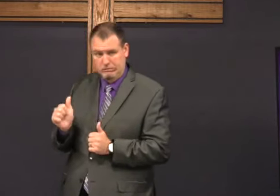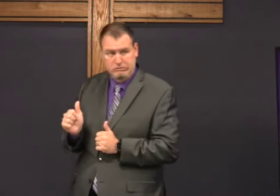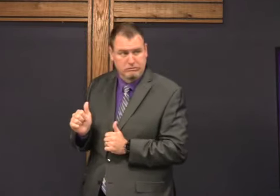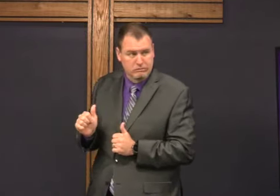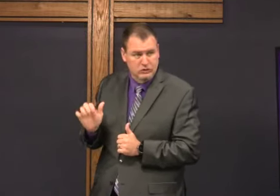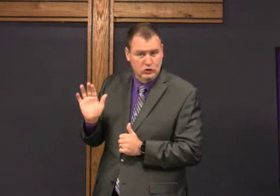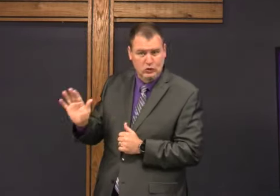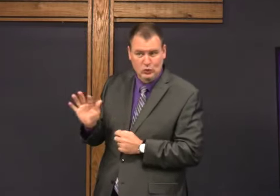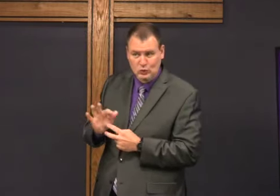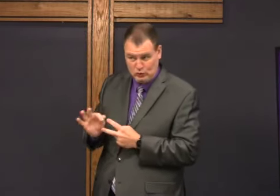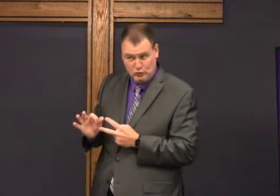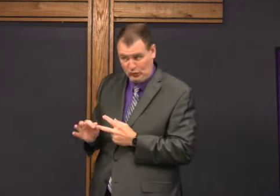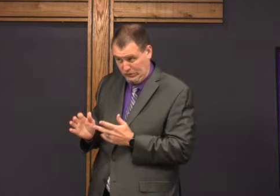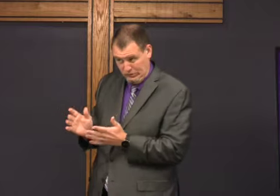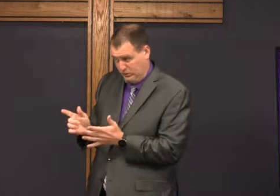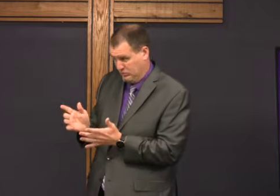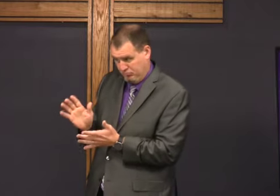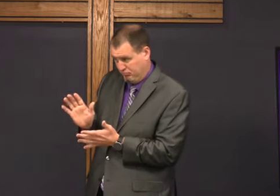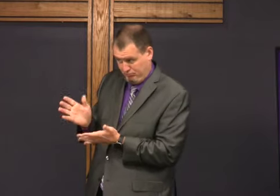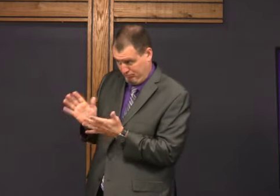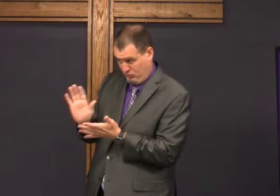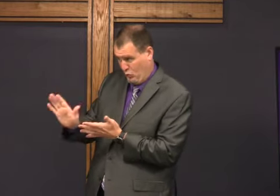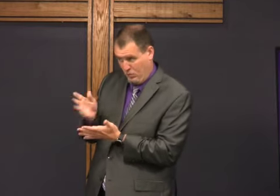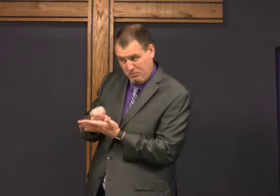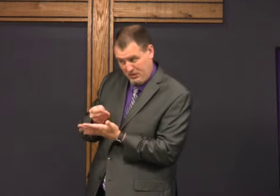of my house. Well, that's your choice.